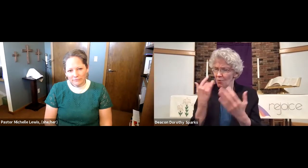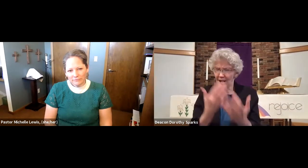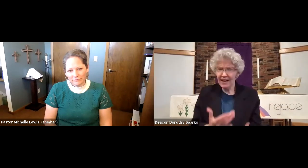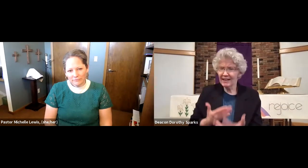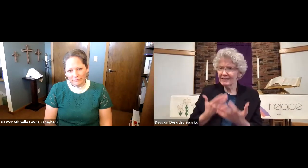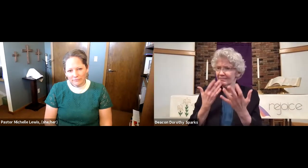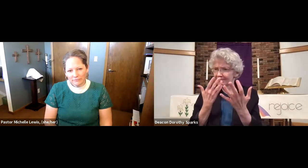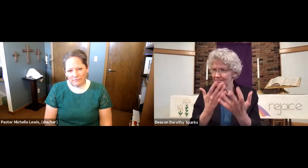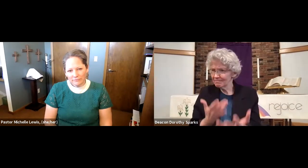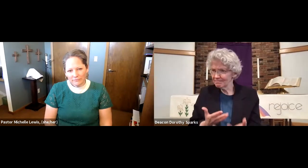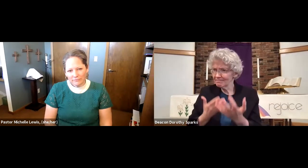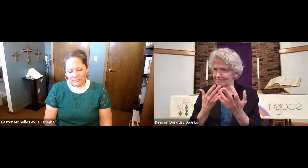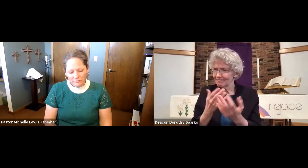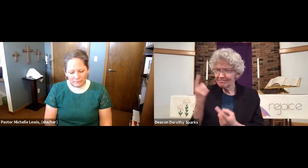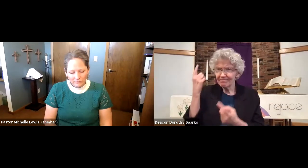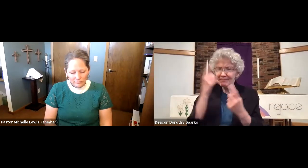Dorothy,